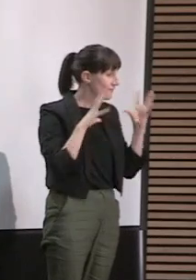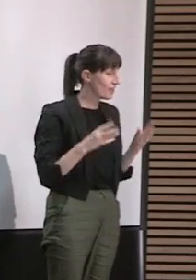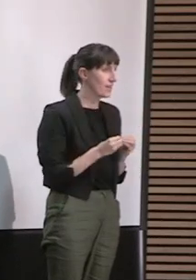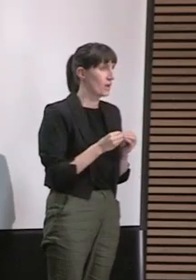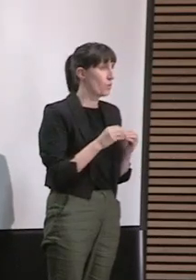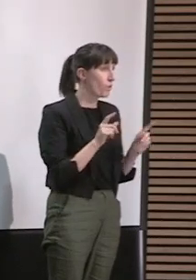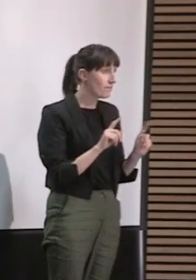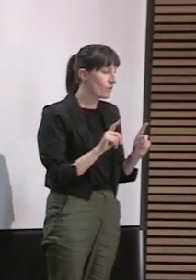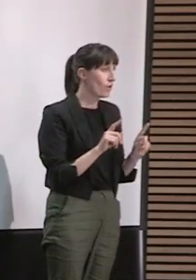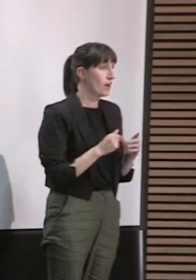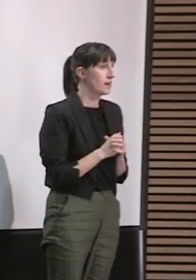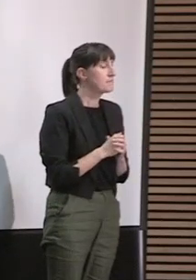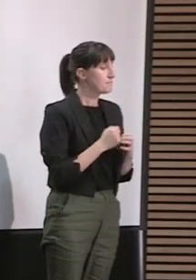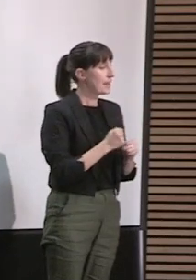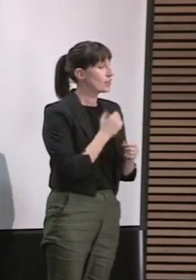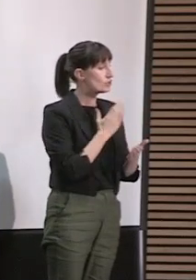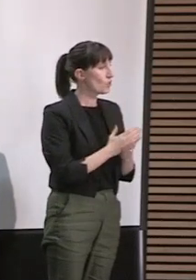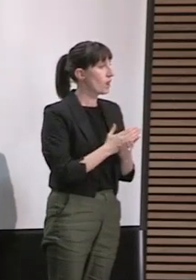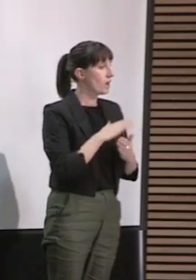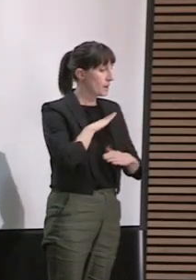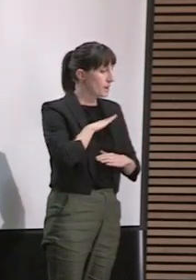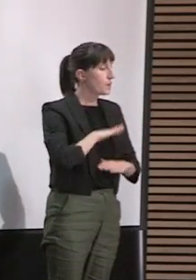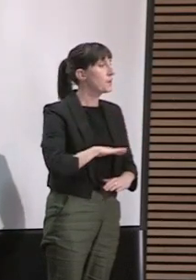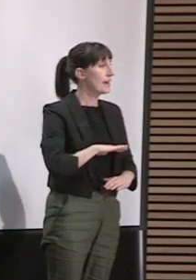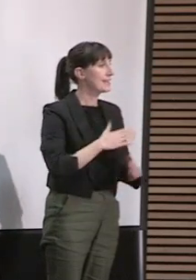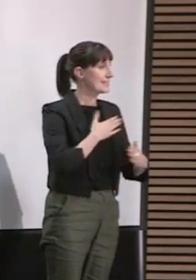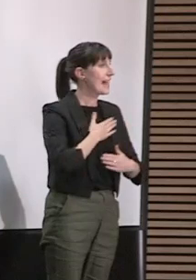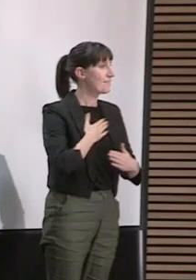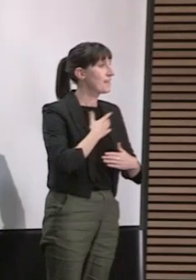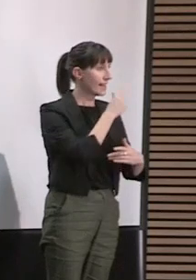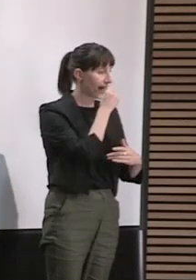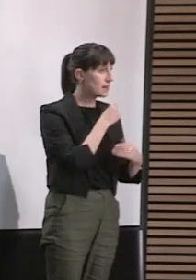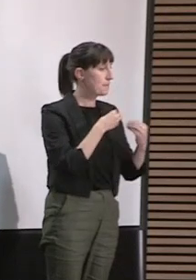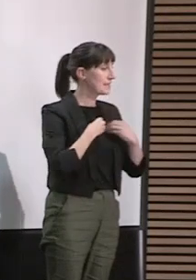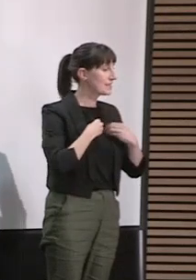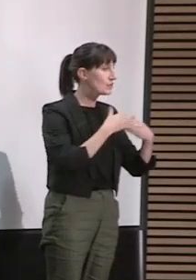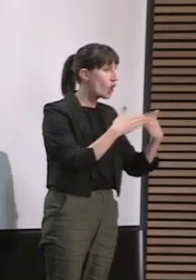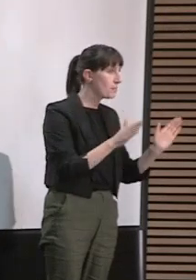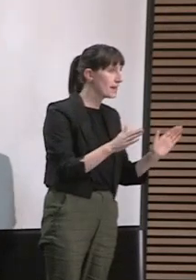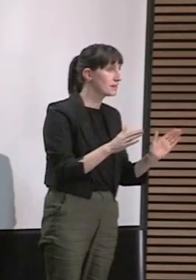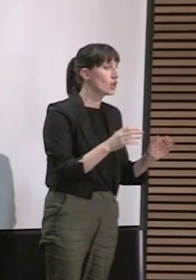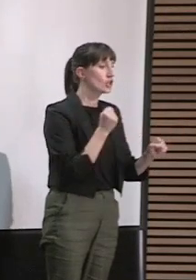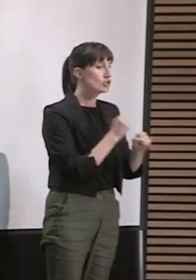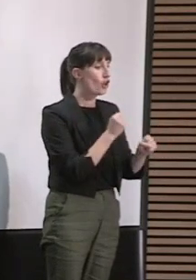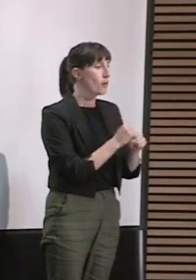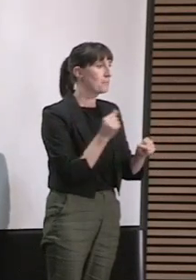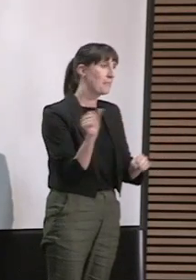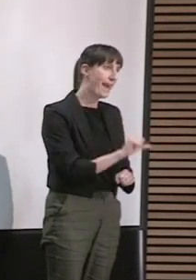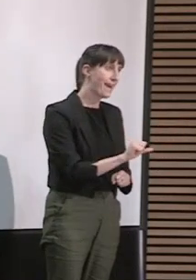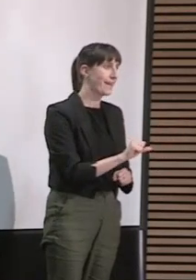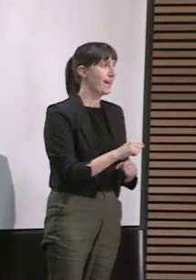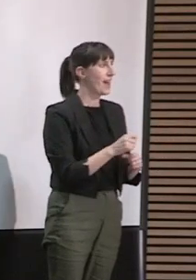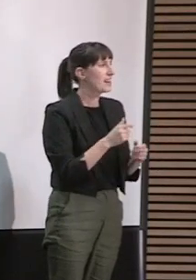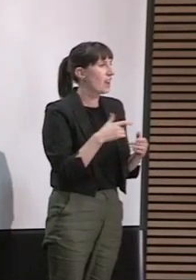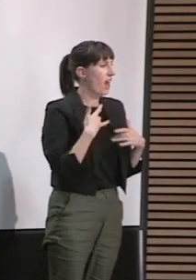on creating the certainty we need to get businesses operating, to save jobs, and to return life to